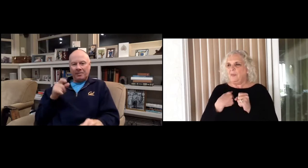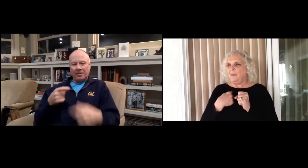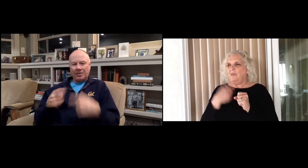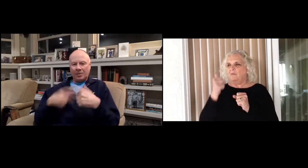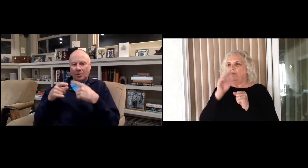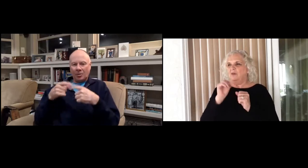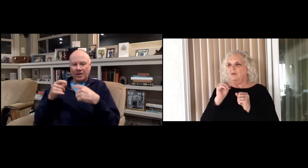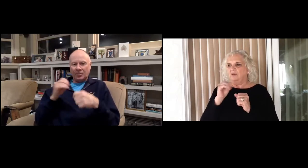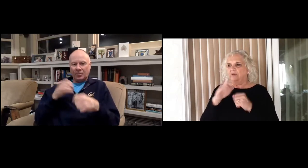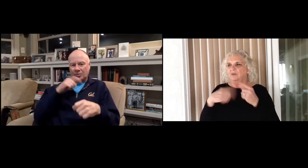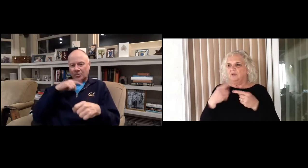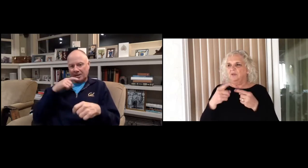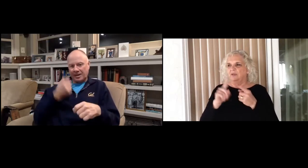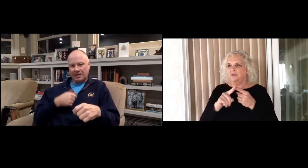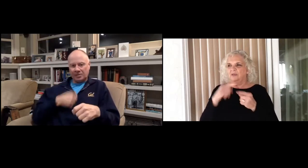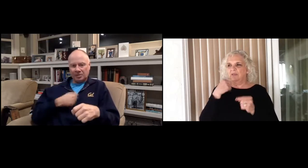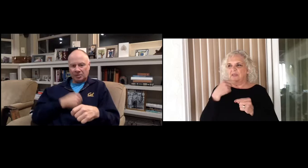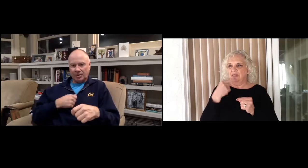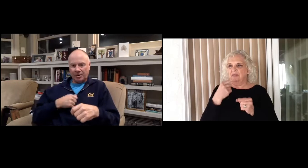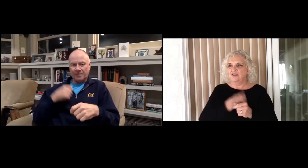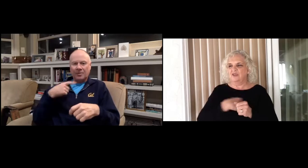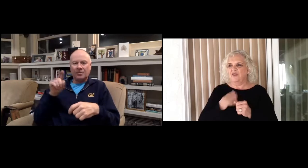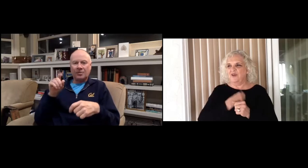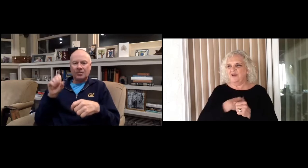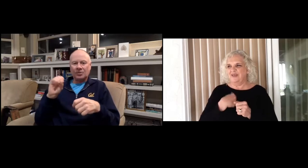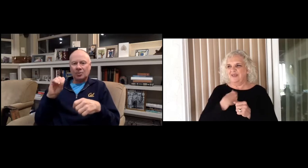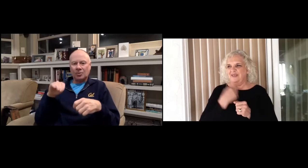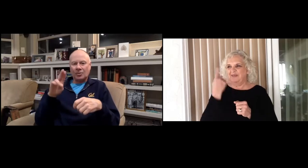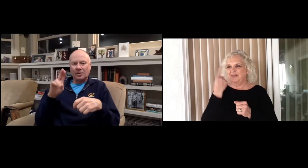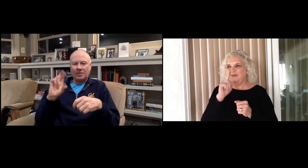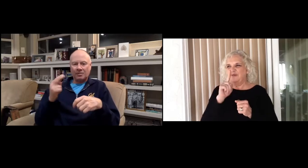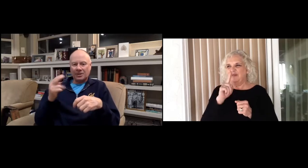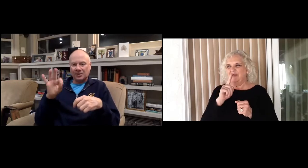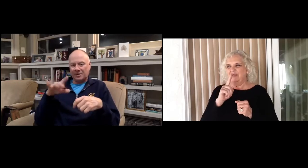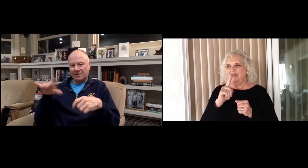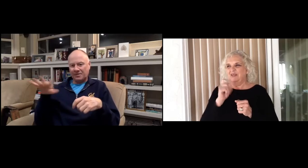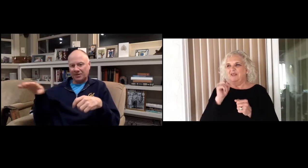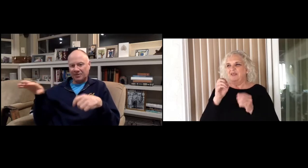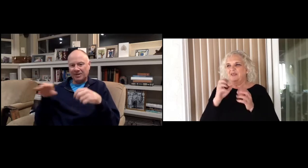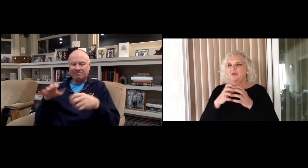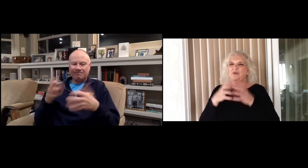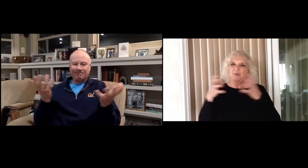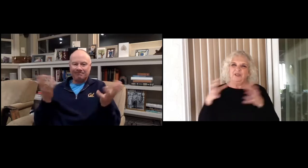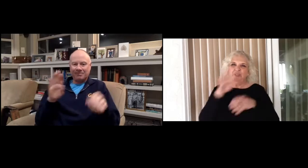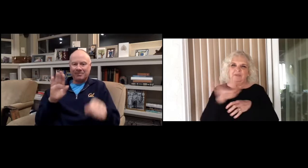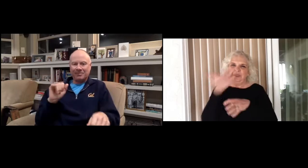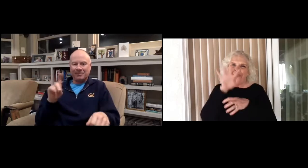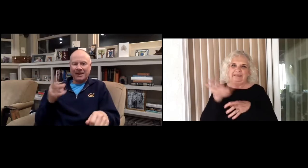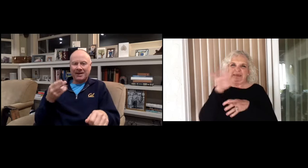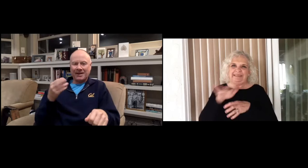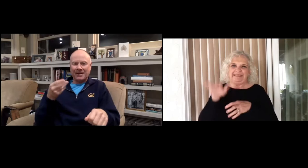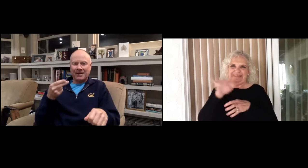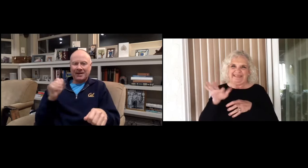am going to say sorry for so much fingerspelling.